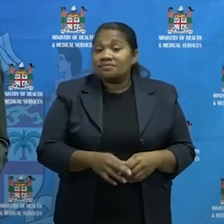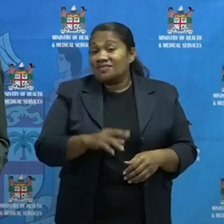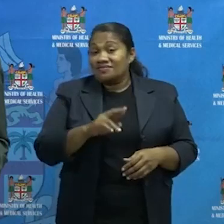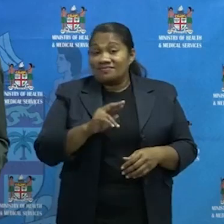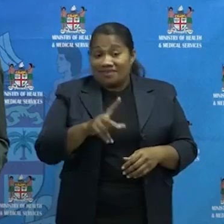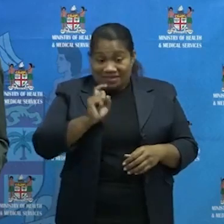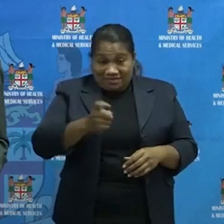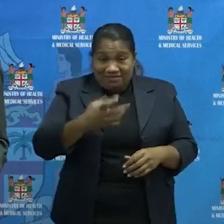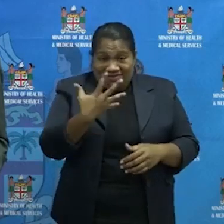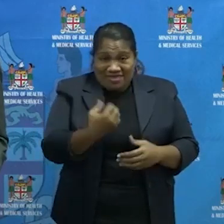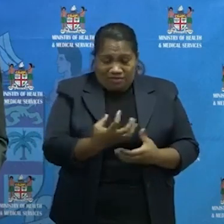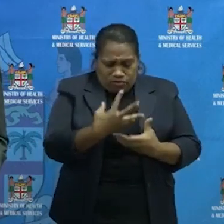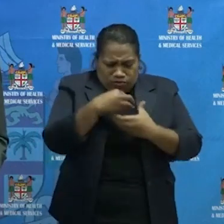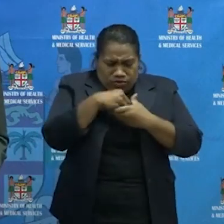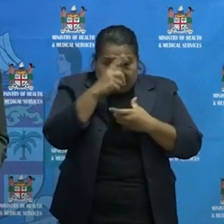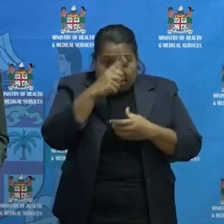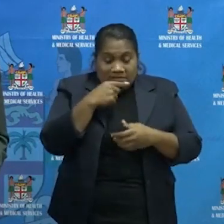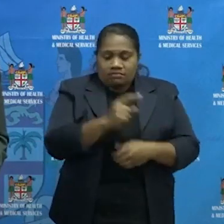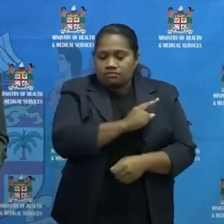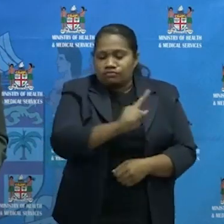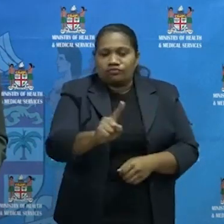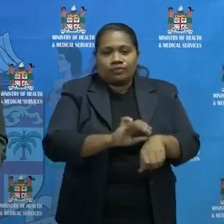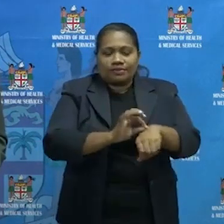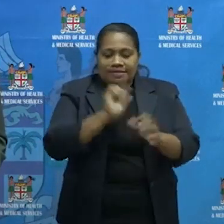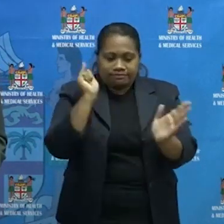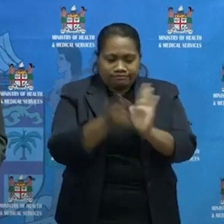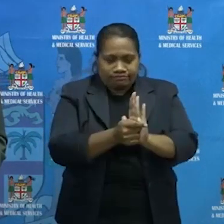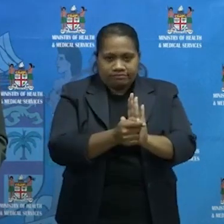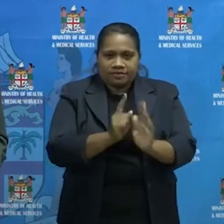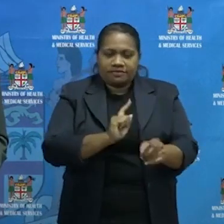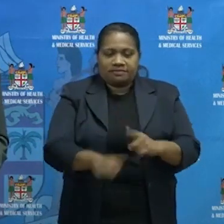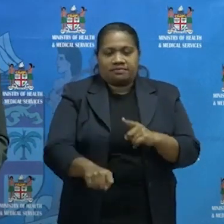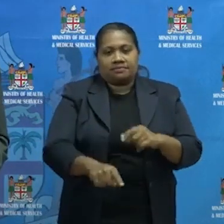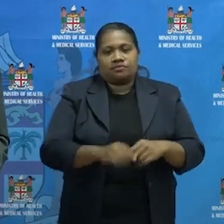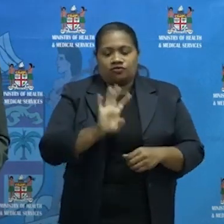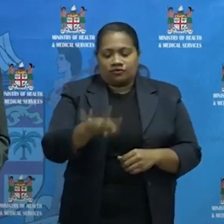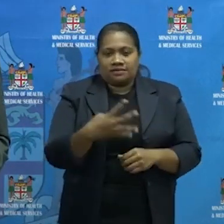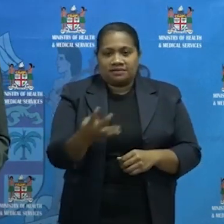screening clinic as soon as you can.